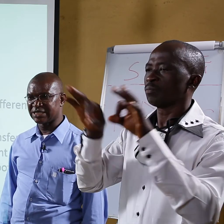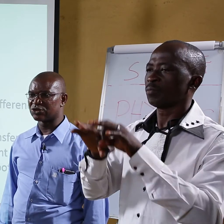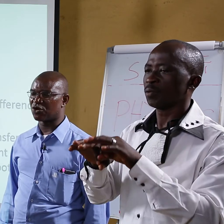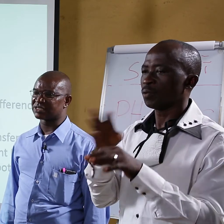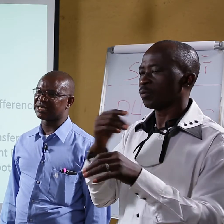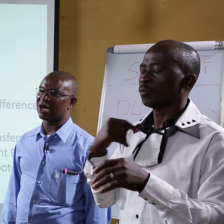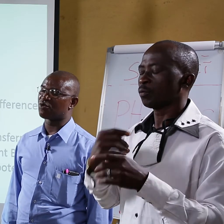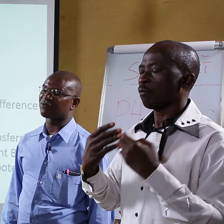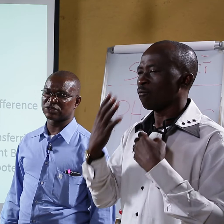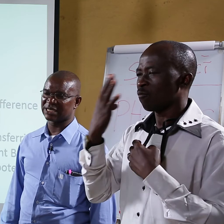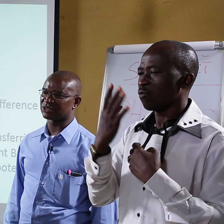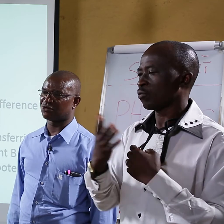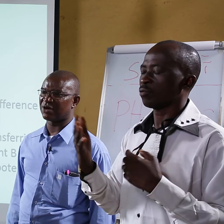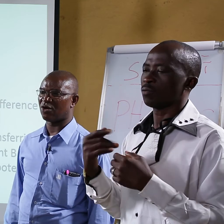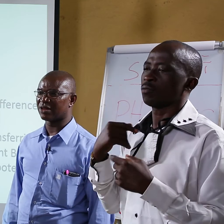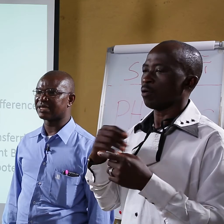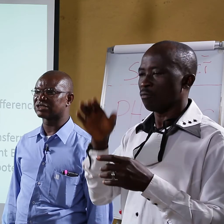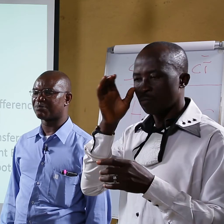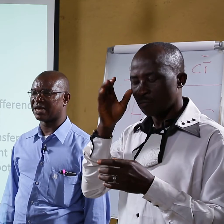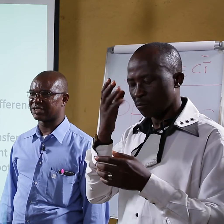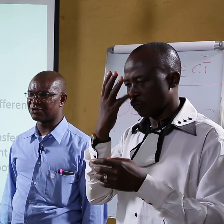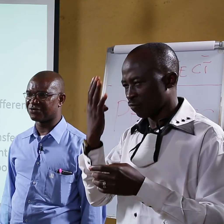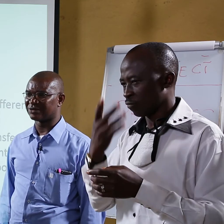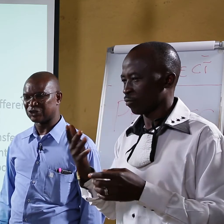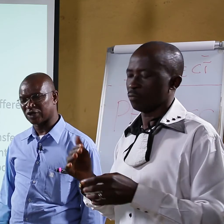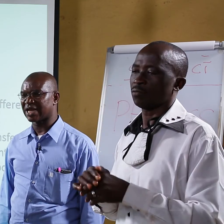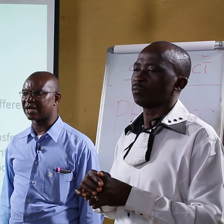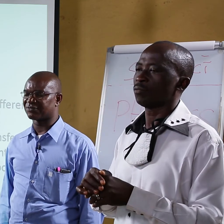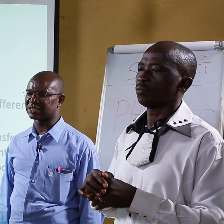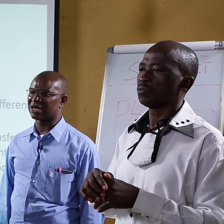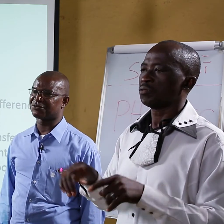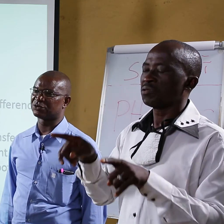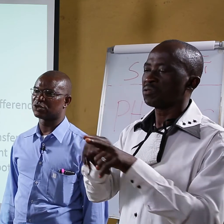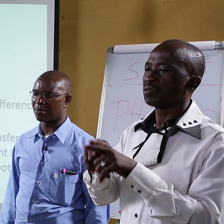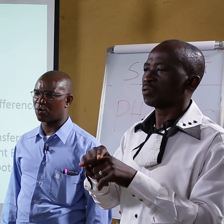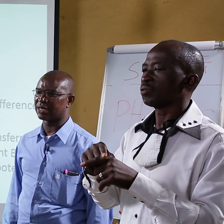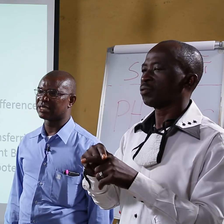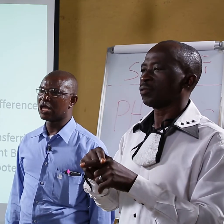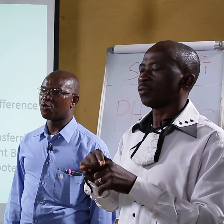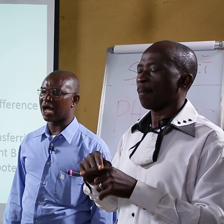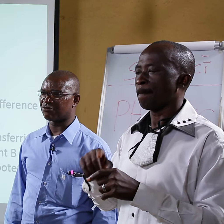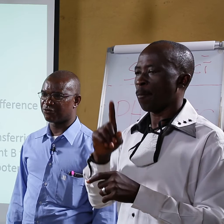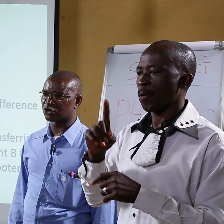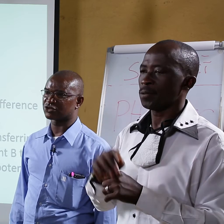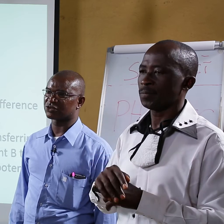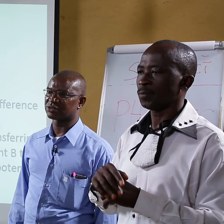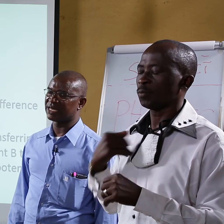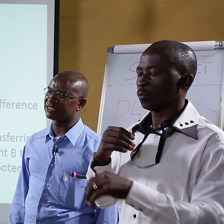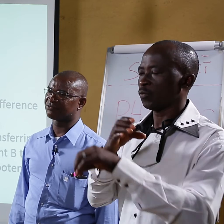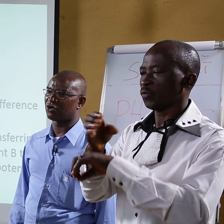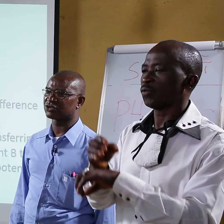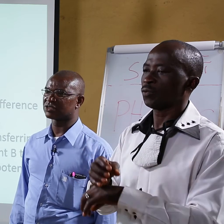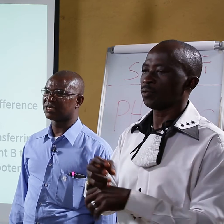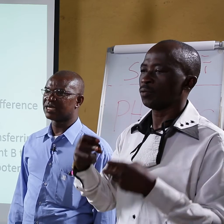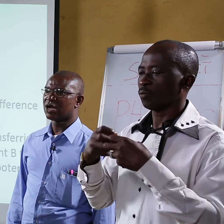4 things to consider, or we have considered so far under this topic, electric field, just like gravitational field. Number 1, we have force,